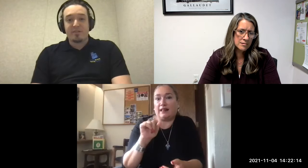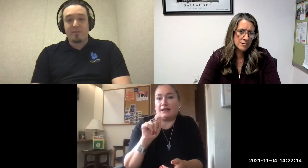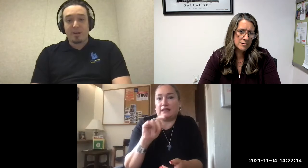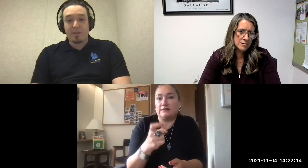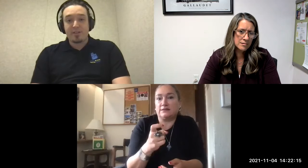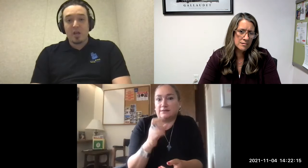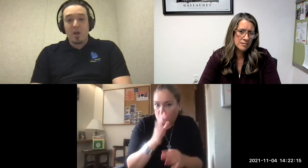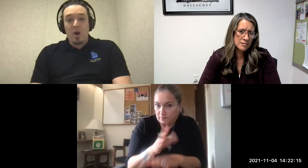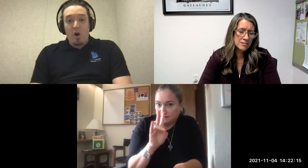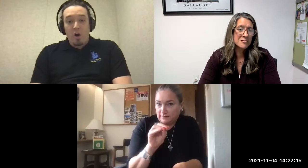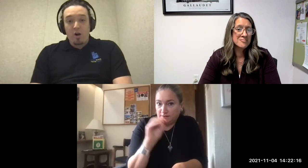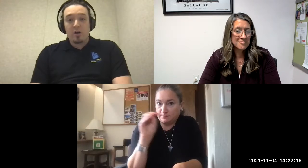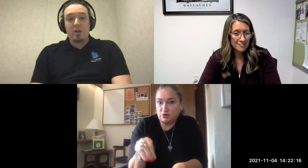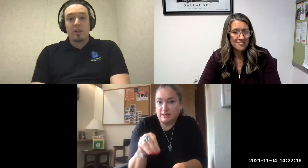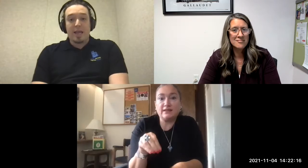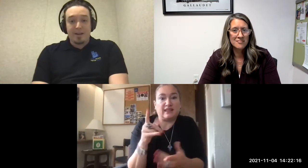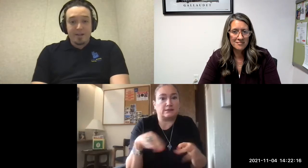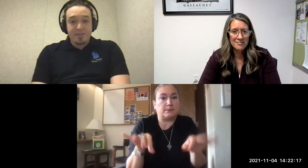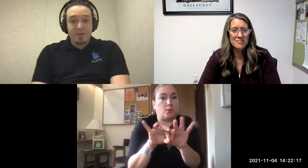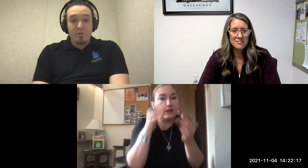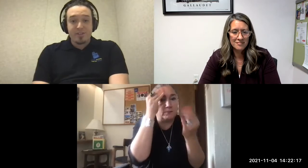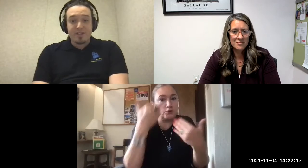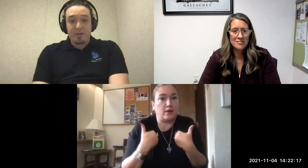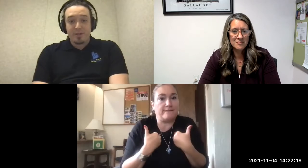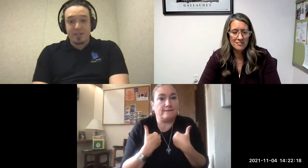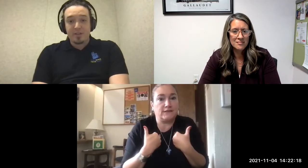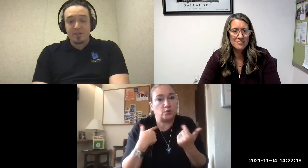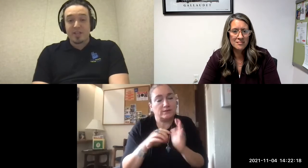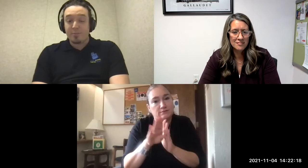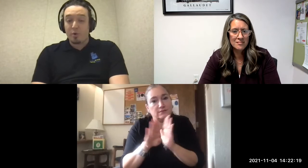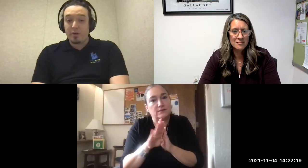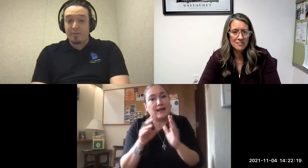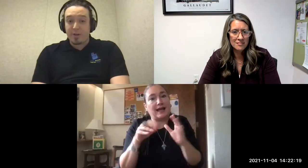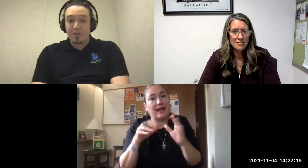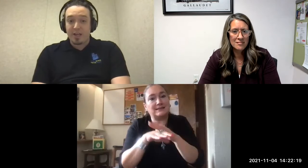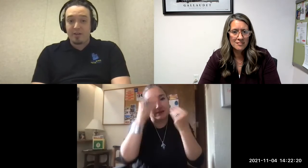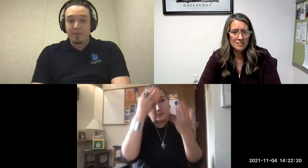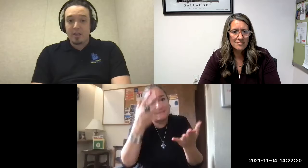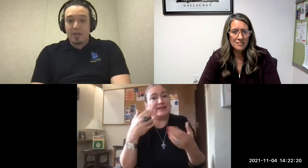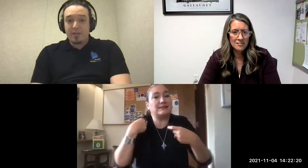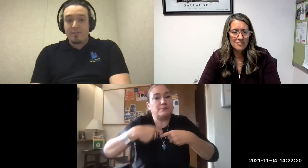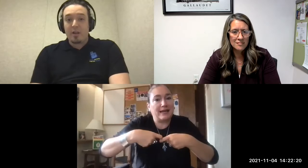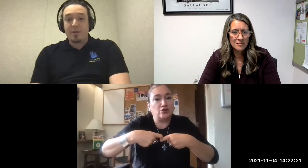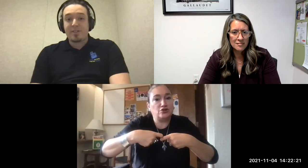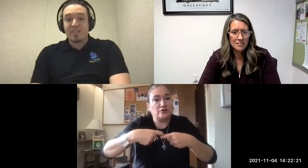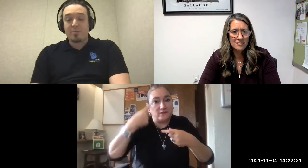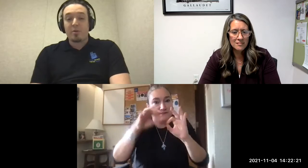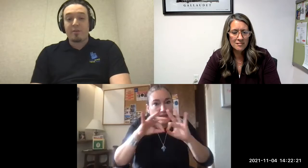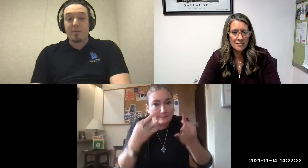of our families are Latinx, over 70%. So that's important information to have to develop accessible information